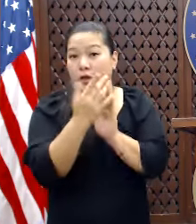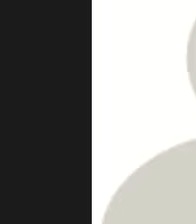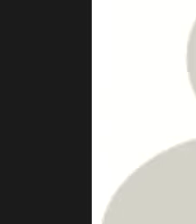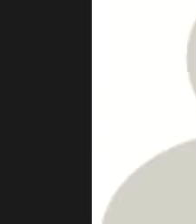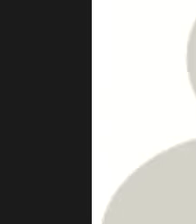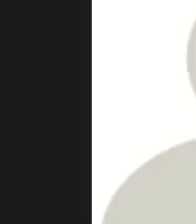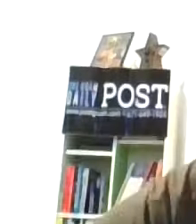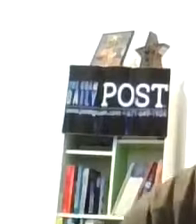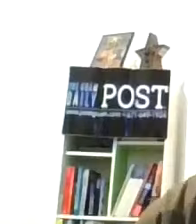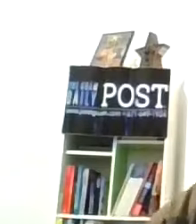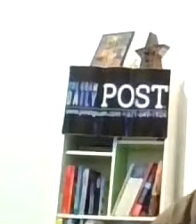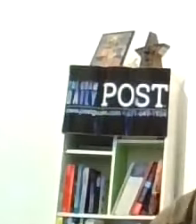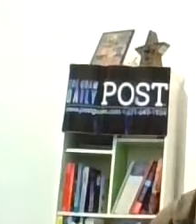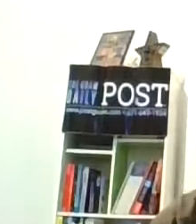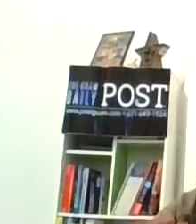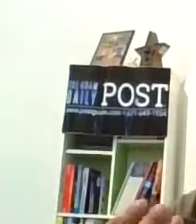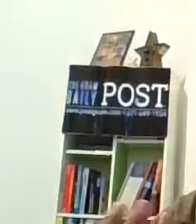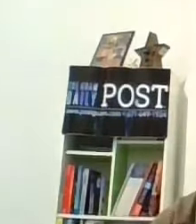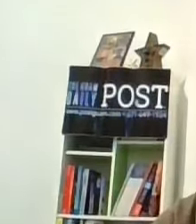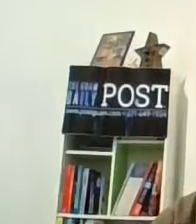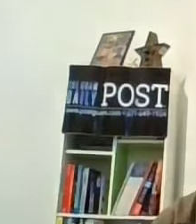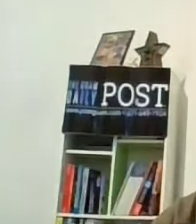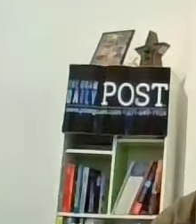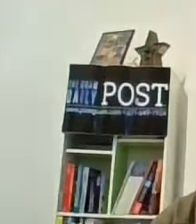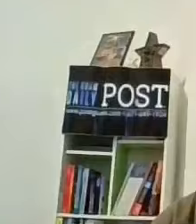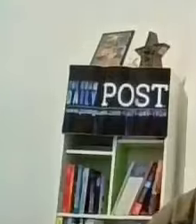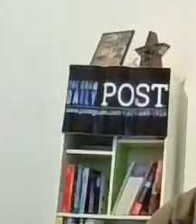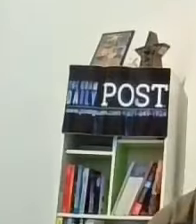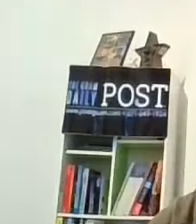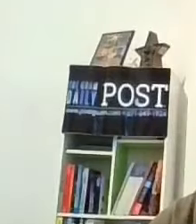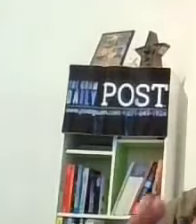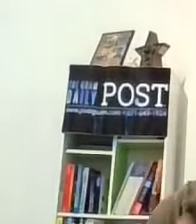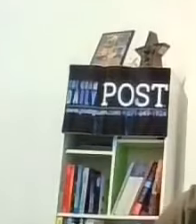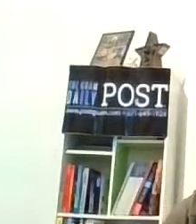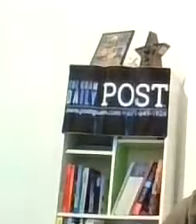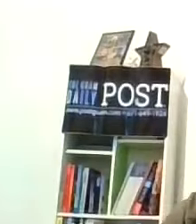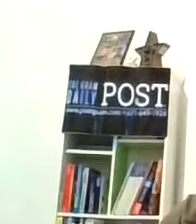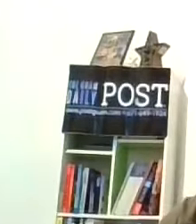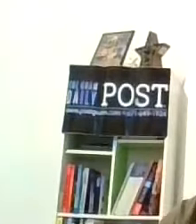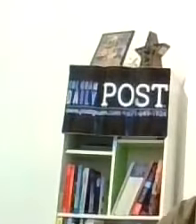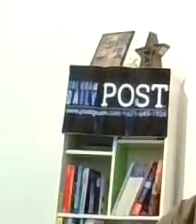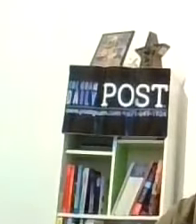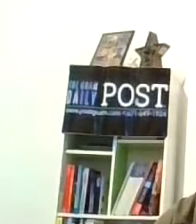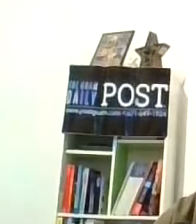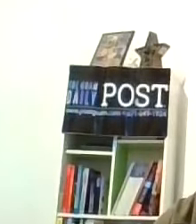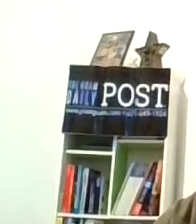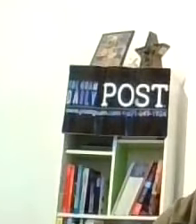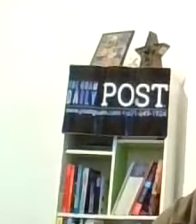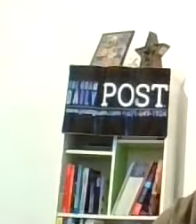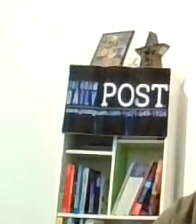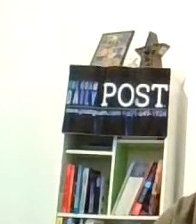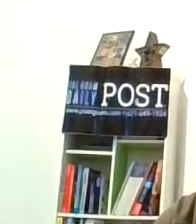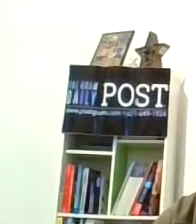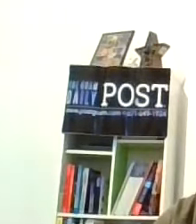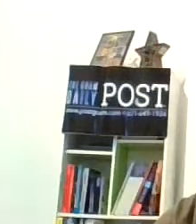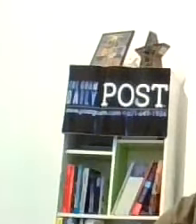Thank you, Governor. So the second question, you had mentioned a couple times this week about putting protections in place for people who could potentially be